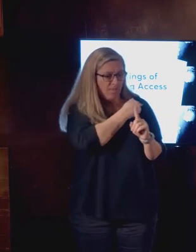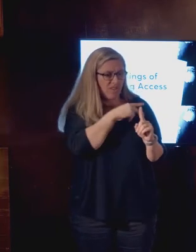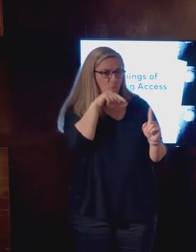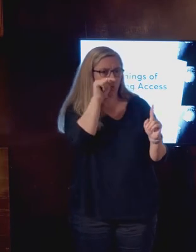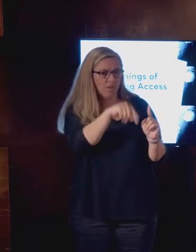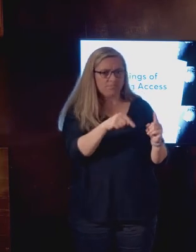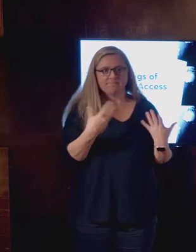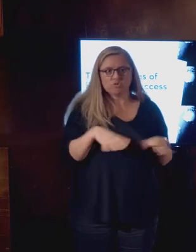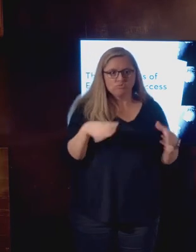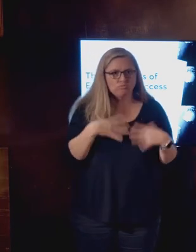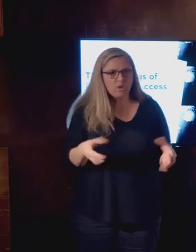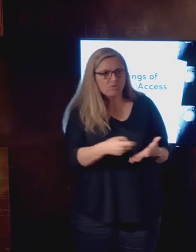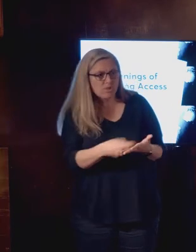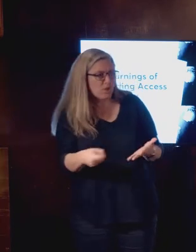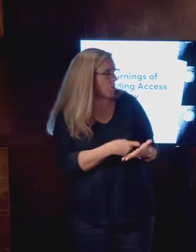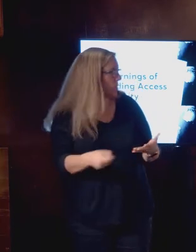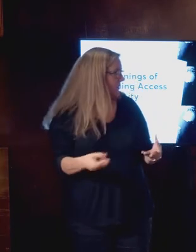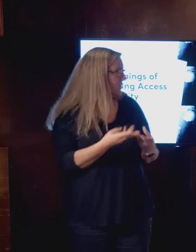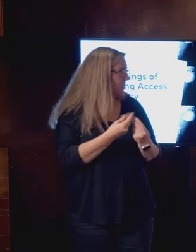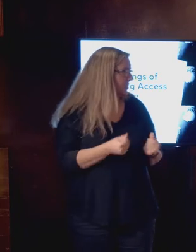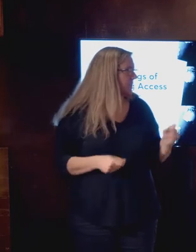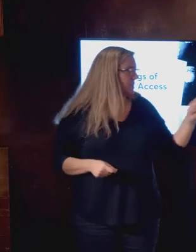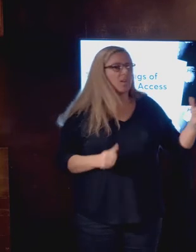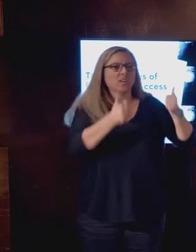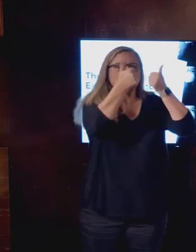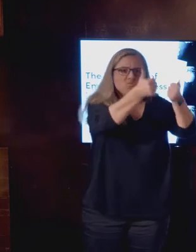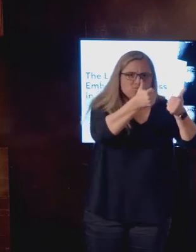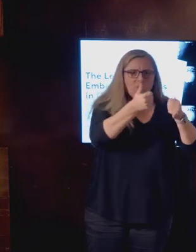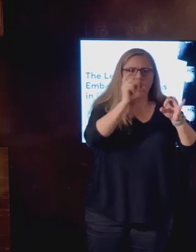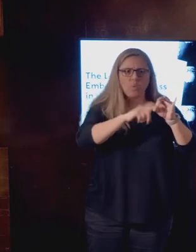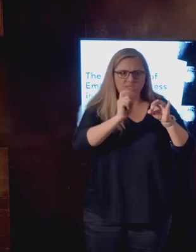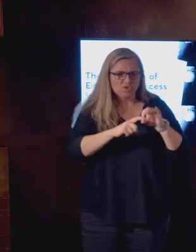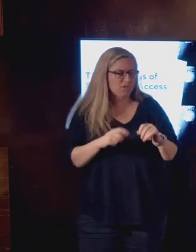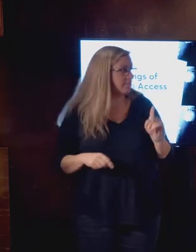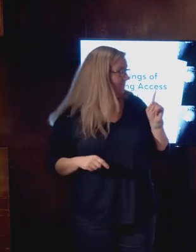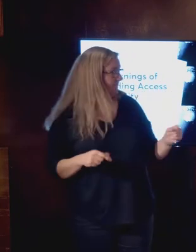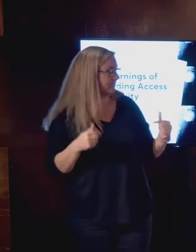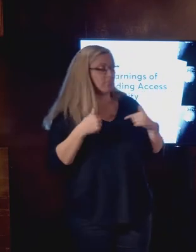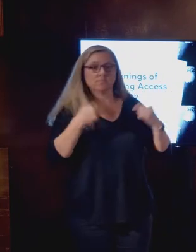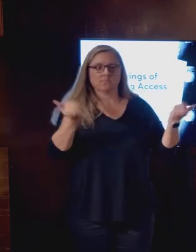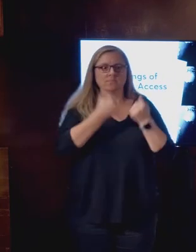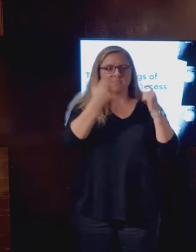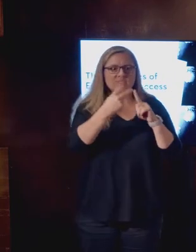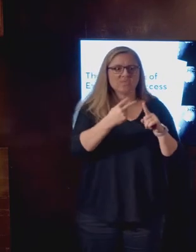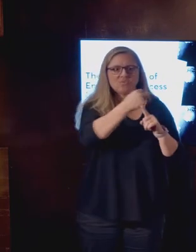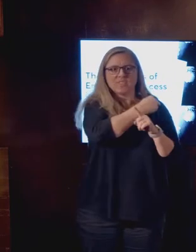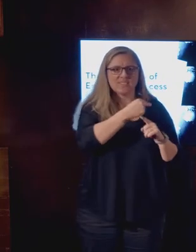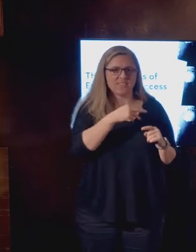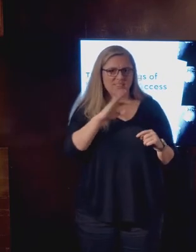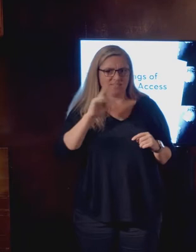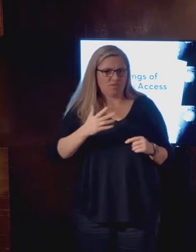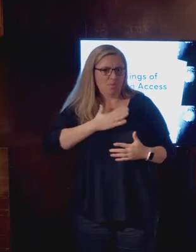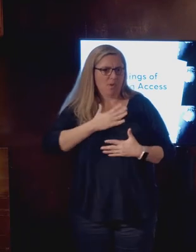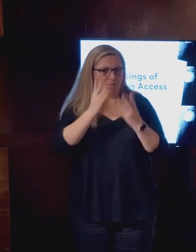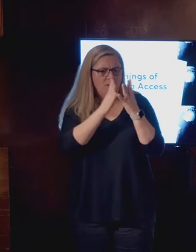a dress rehearsal or preview for them? Yeah. Great question. I get heaps of review requests through